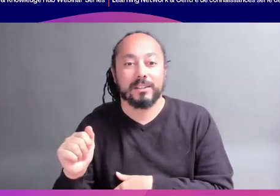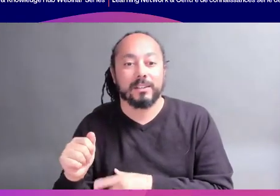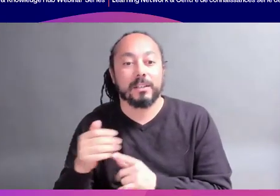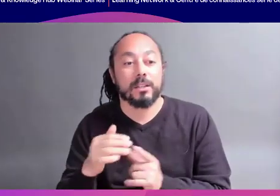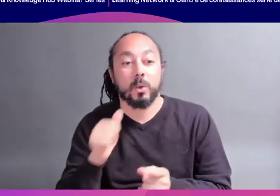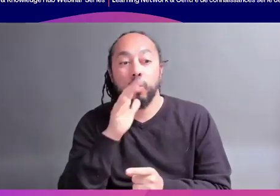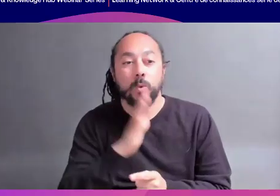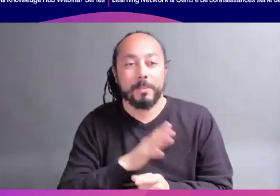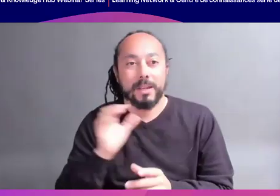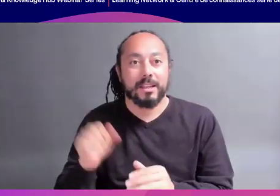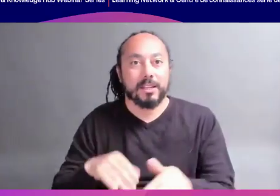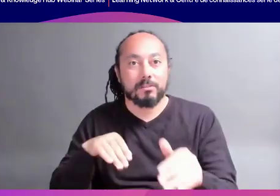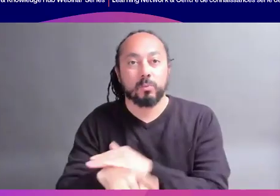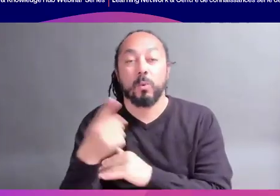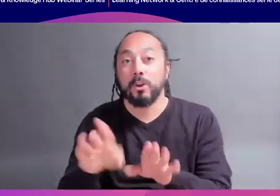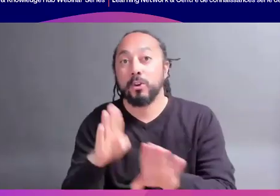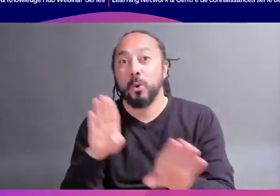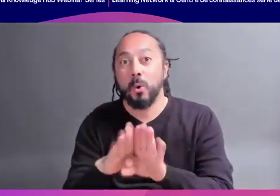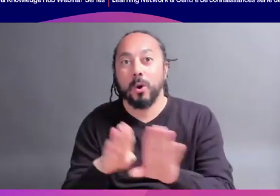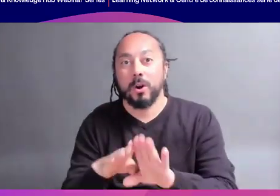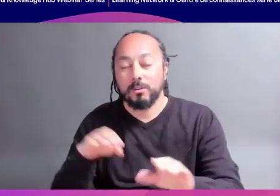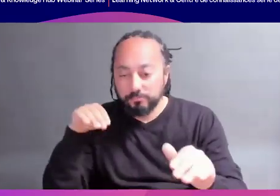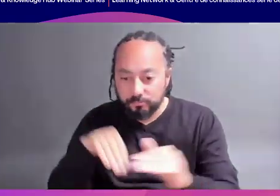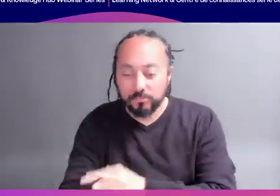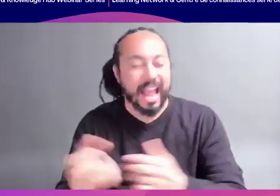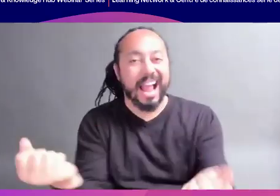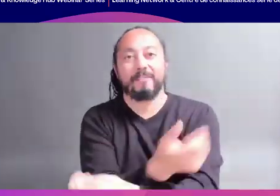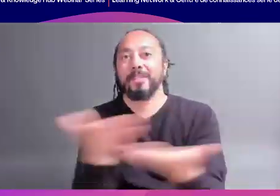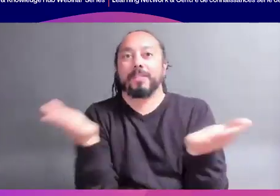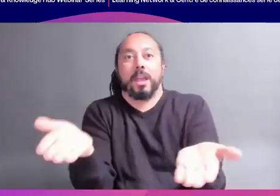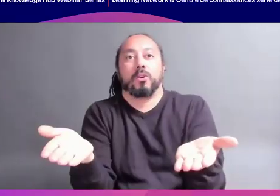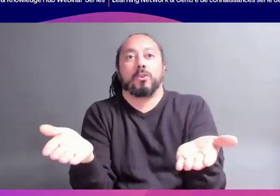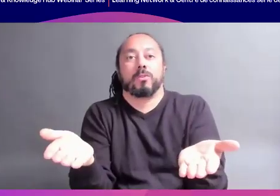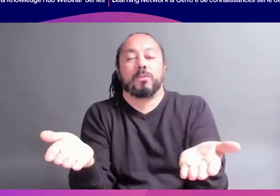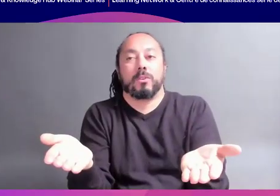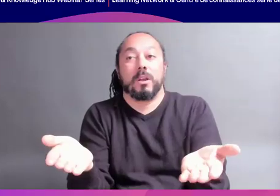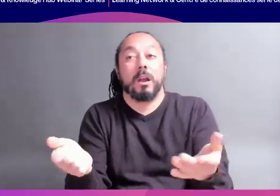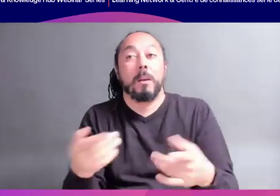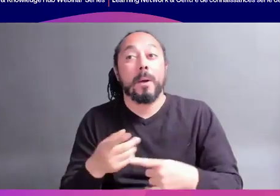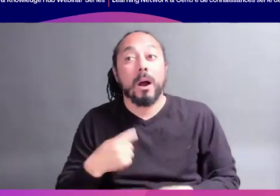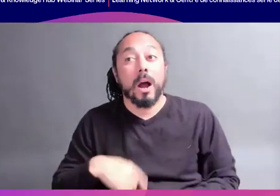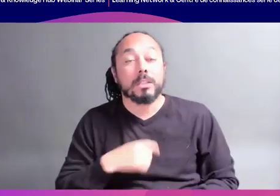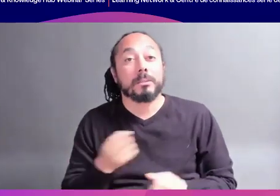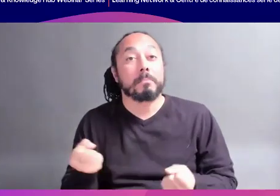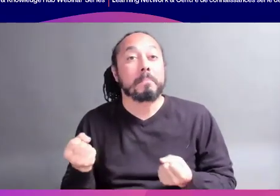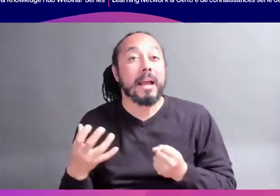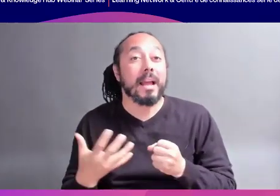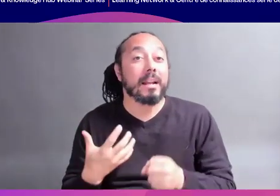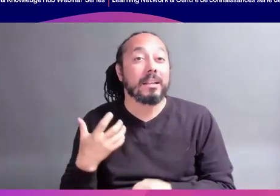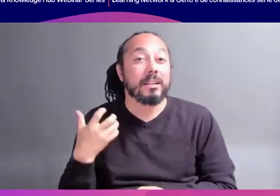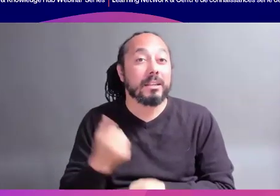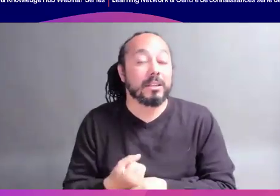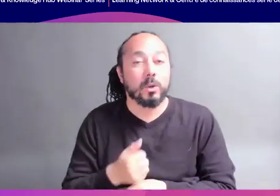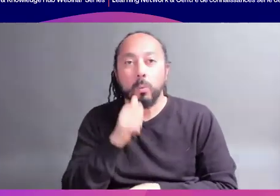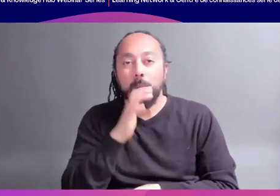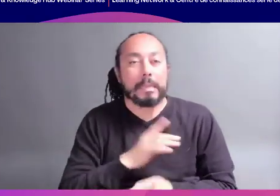one door and get what they need, as opposed to what we have been dealing with for decades, where women have not been able to